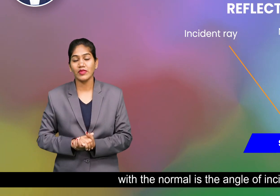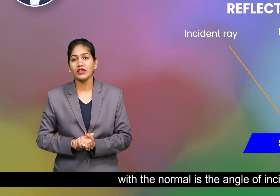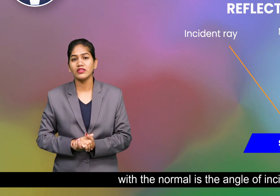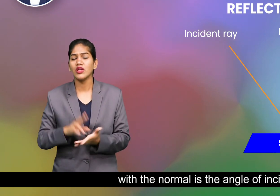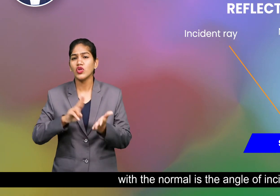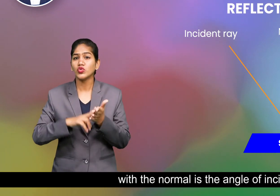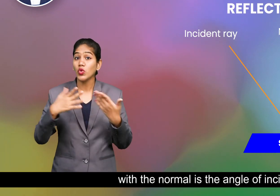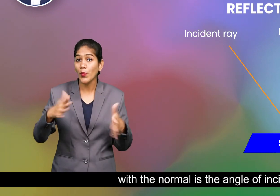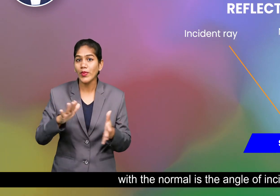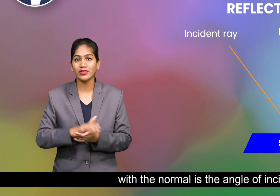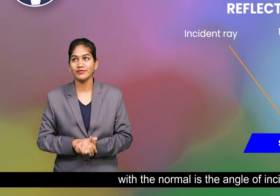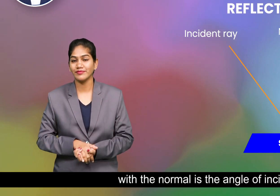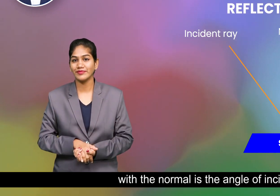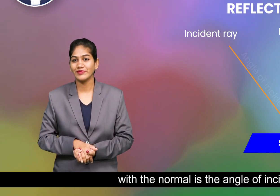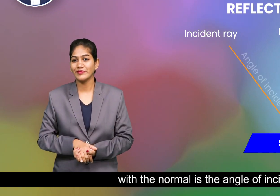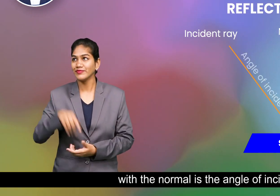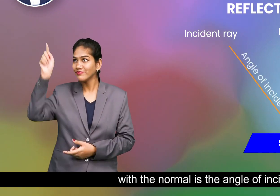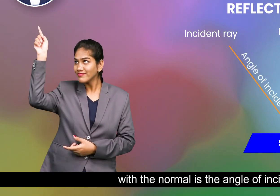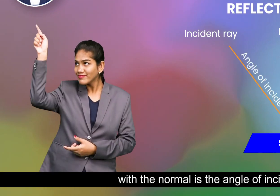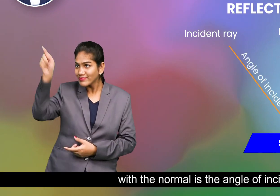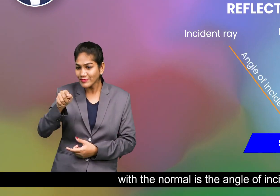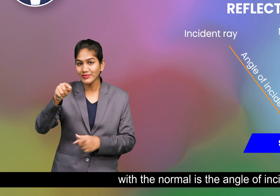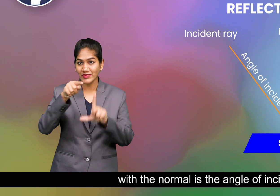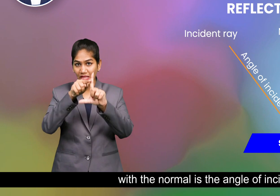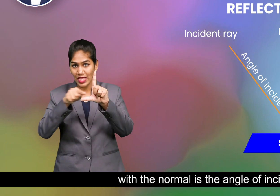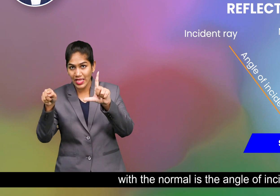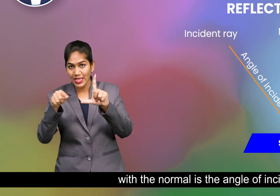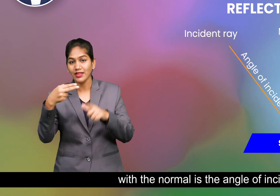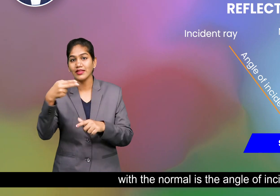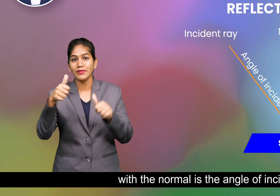with the normal is the angle of incidence.